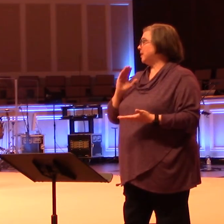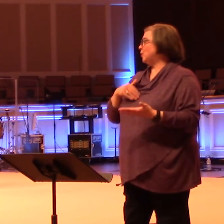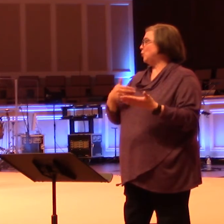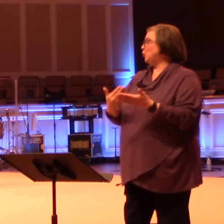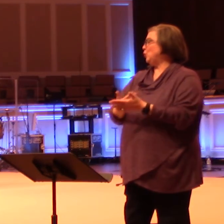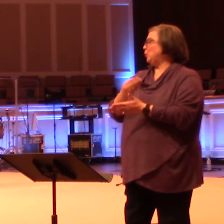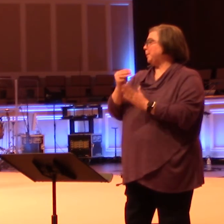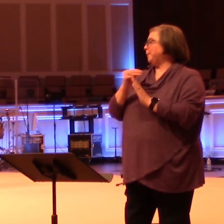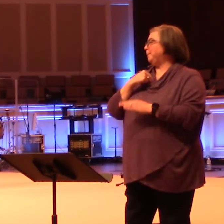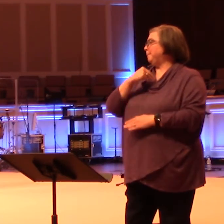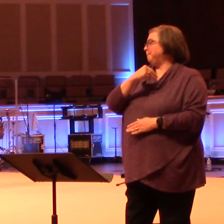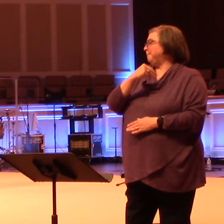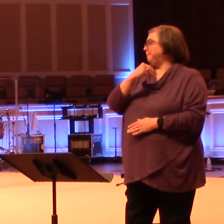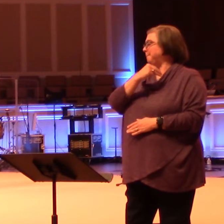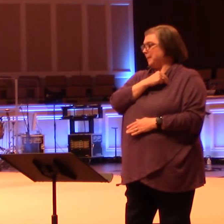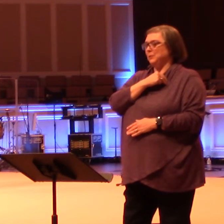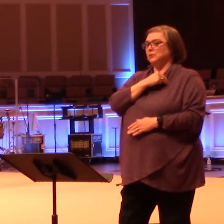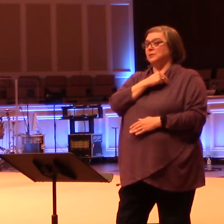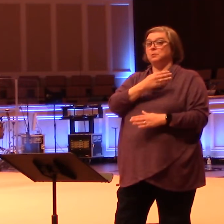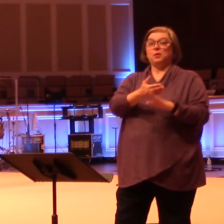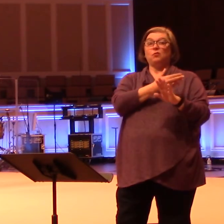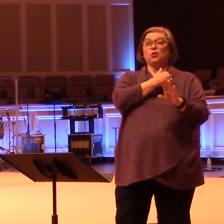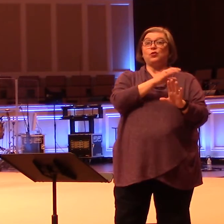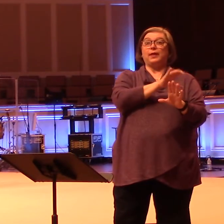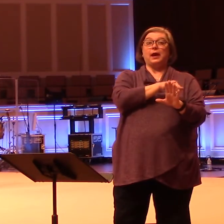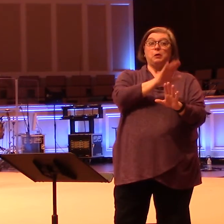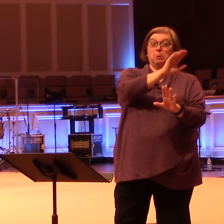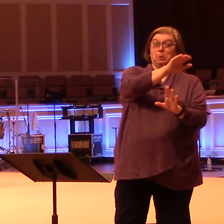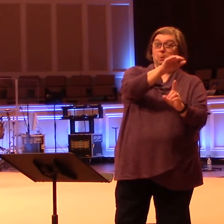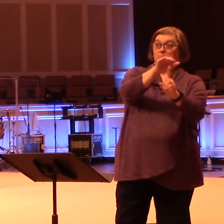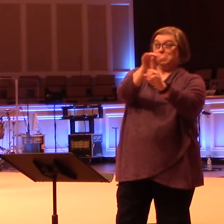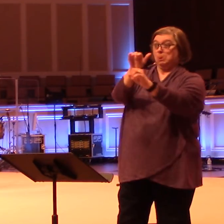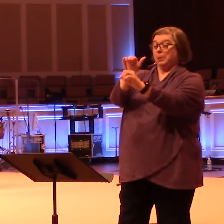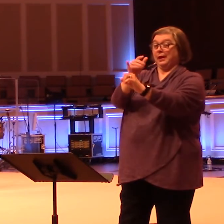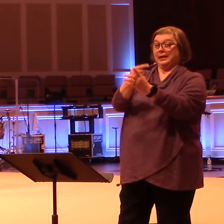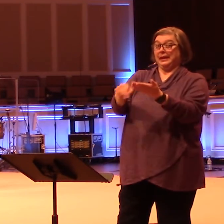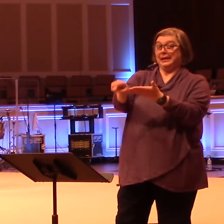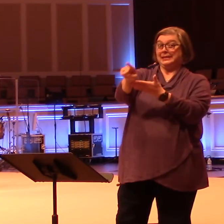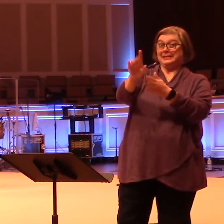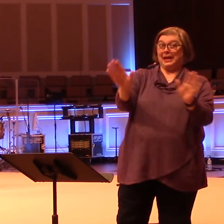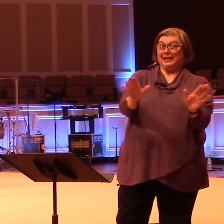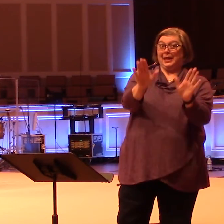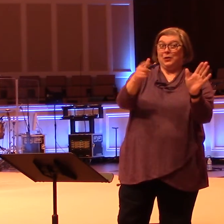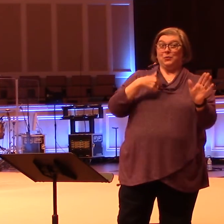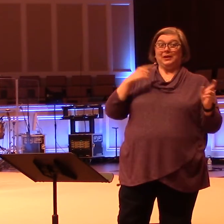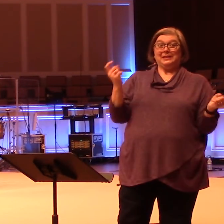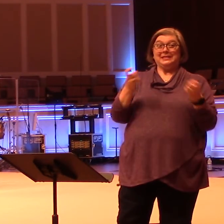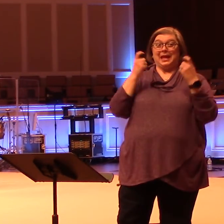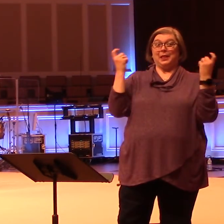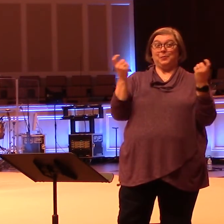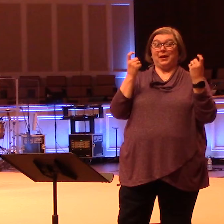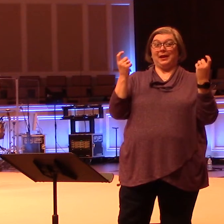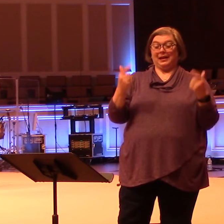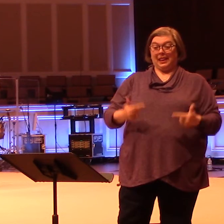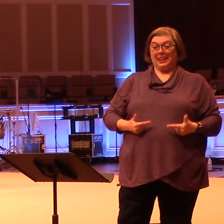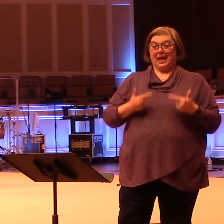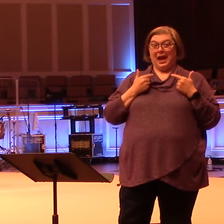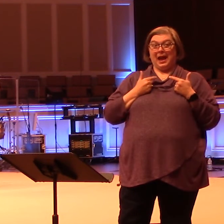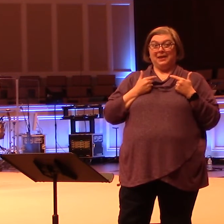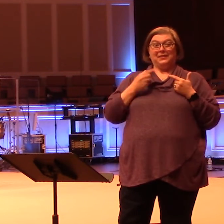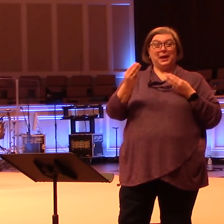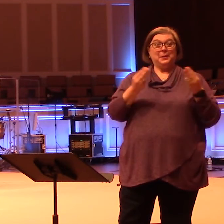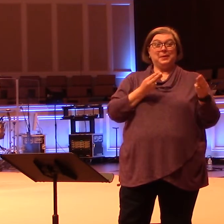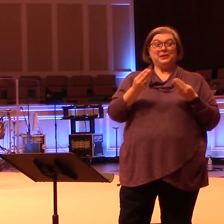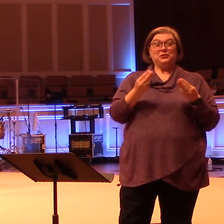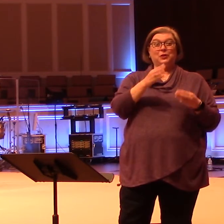Absolutely. Before I do that, let me also remind you, next Sunday we'll be celebrating the life and ministry of Bubba and